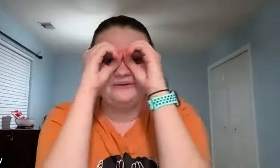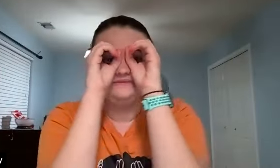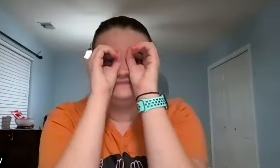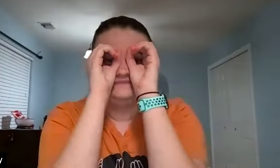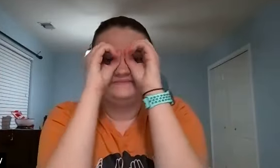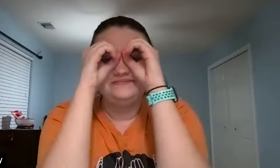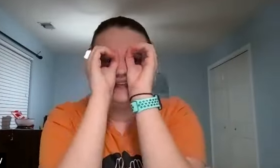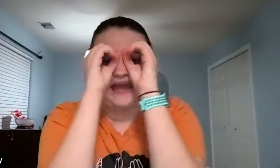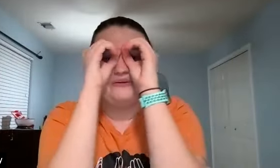Owl. Owl.